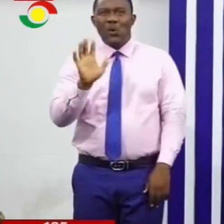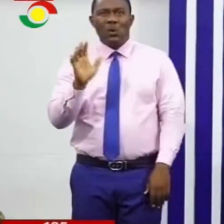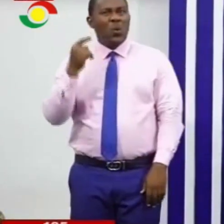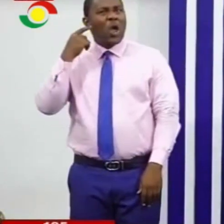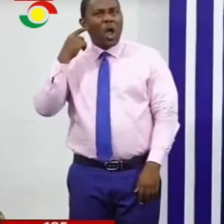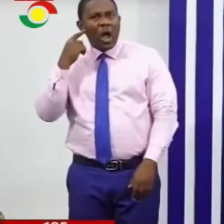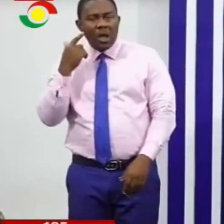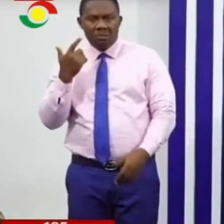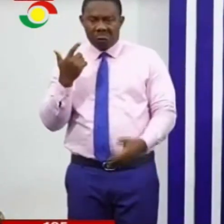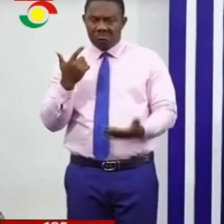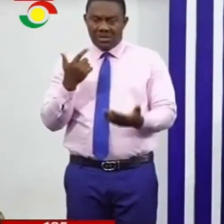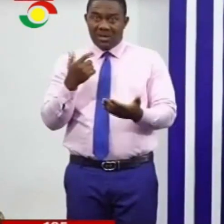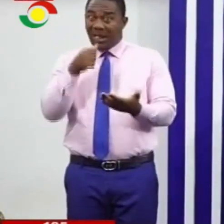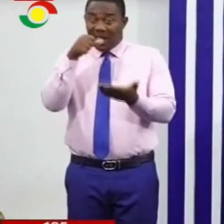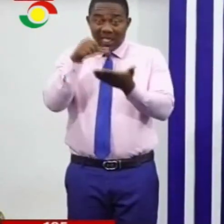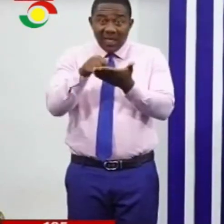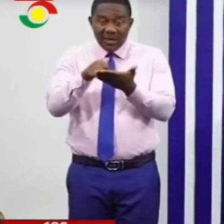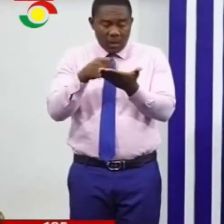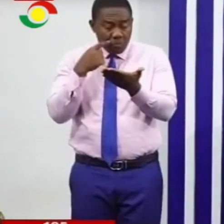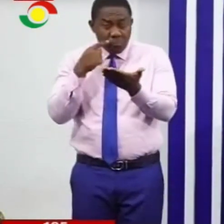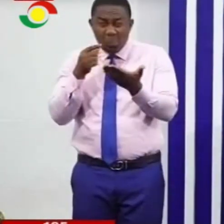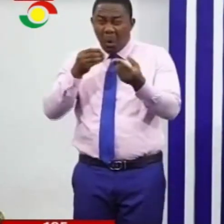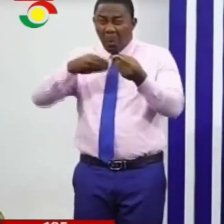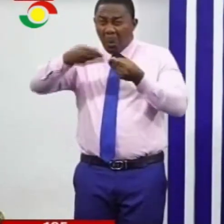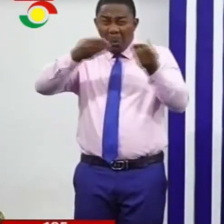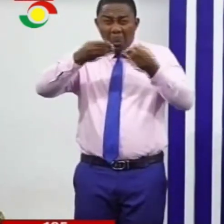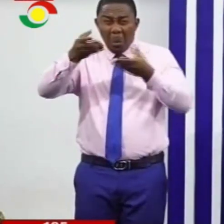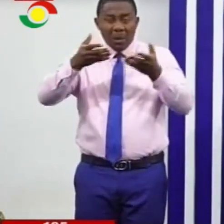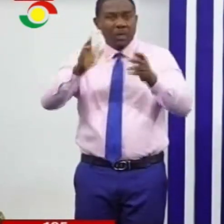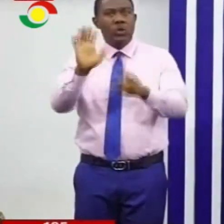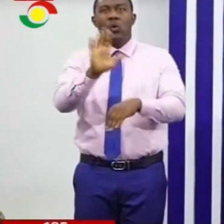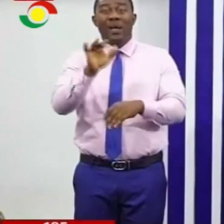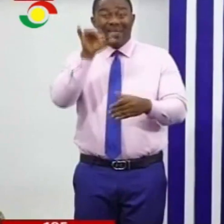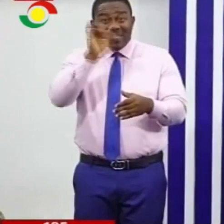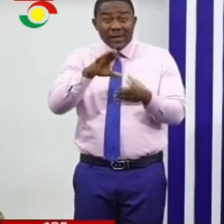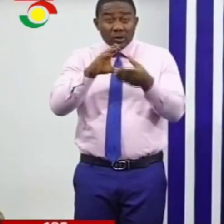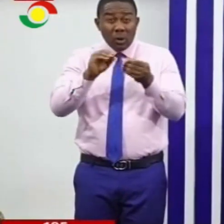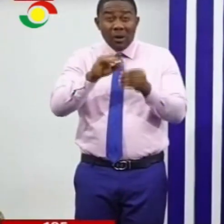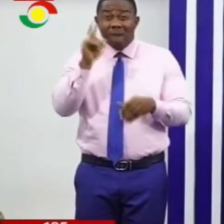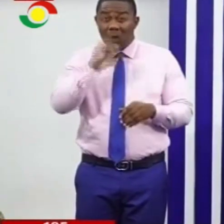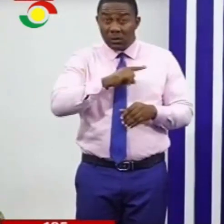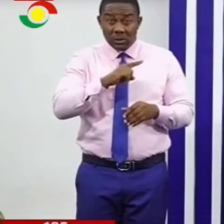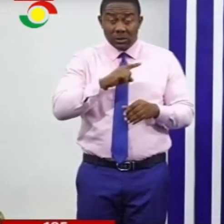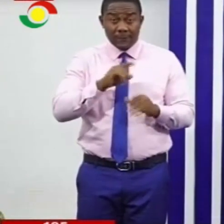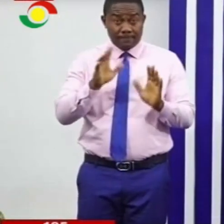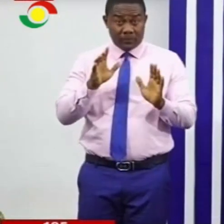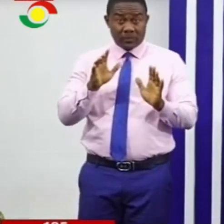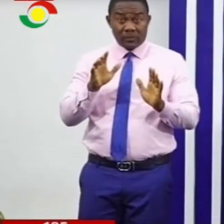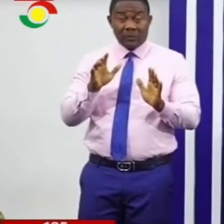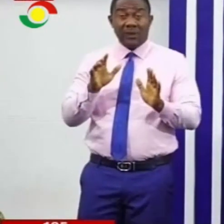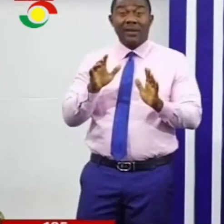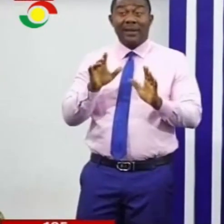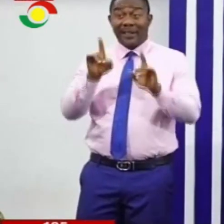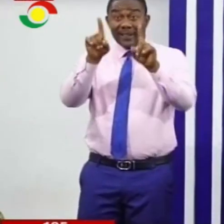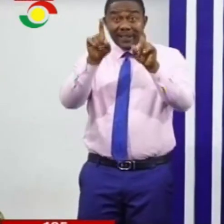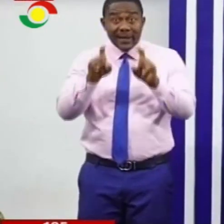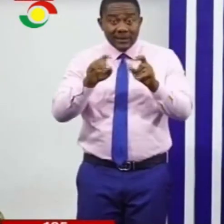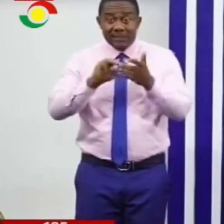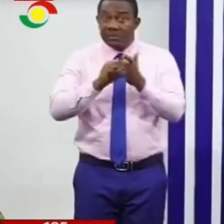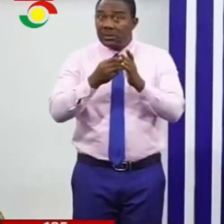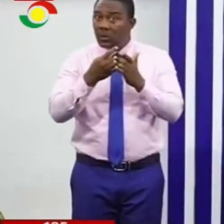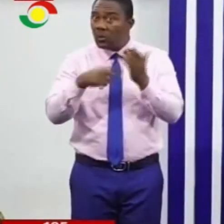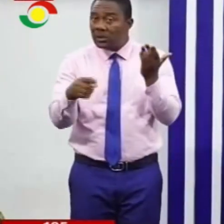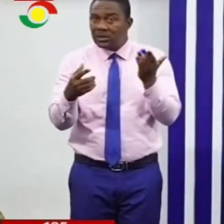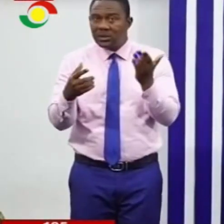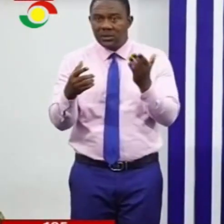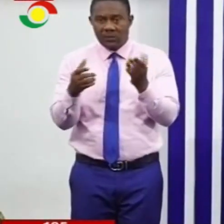from the local level say you be test obi ano e was say chirimu kakra nye sanity yesi test na ye ye ni pejem peja na ye pejem no